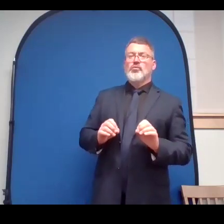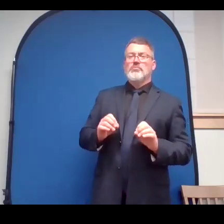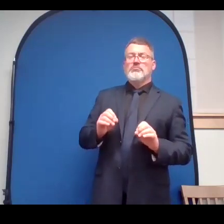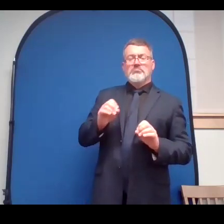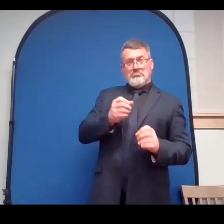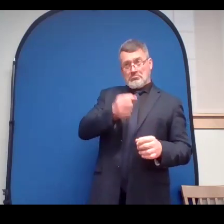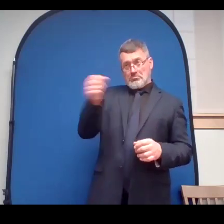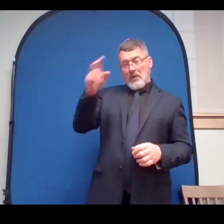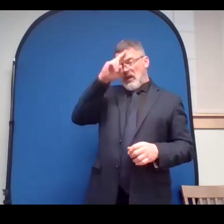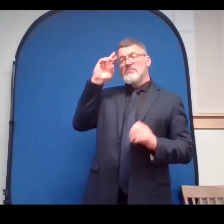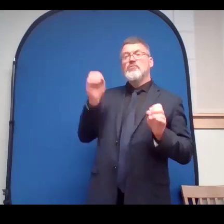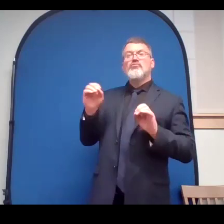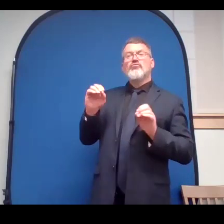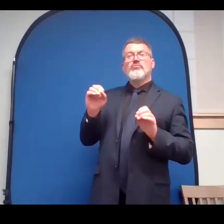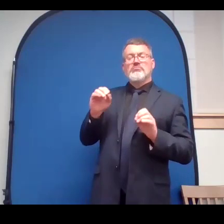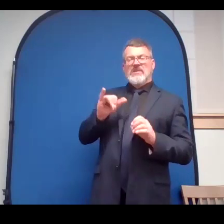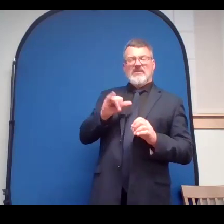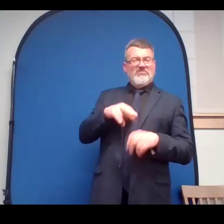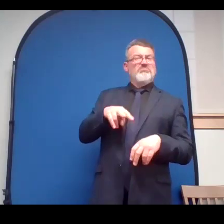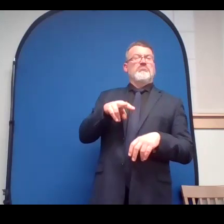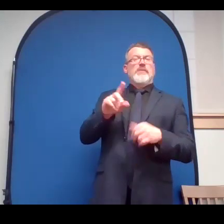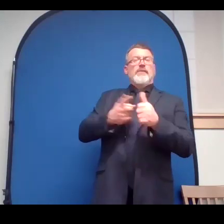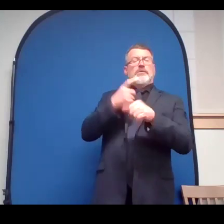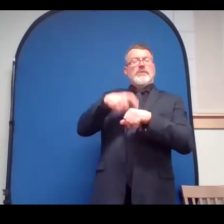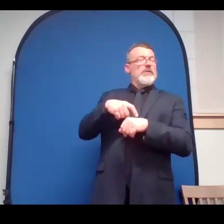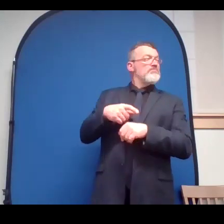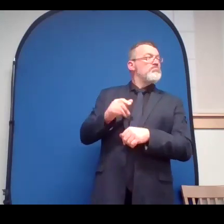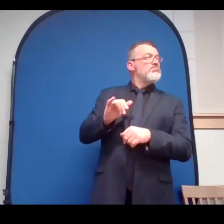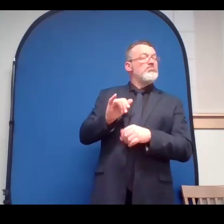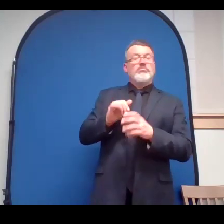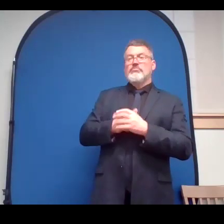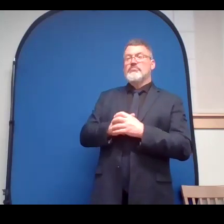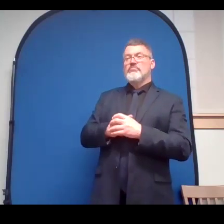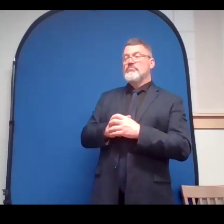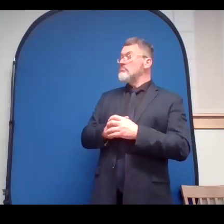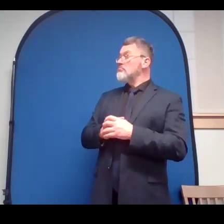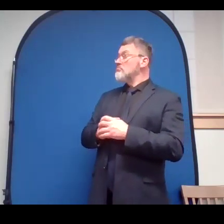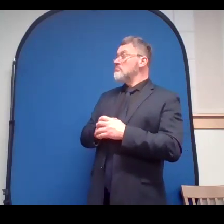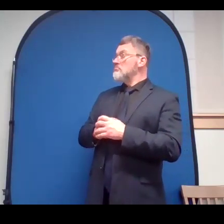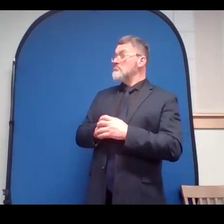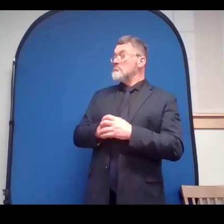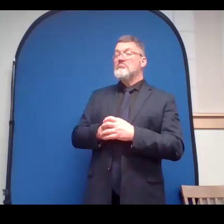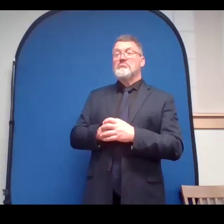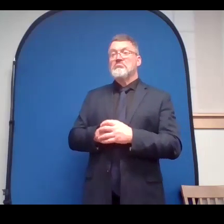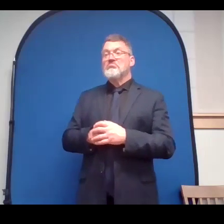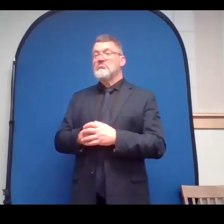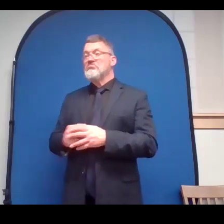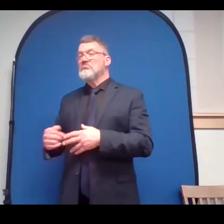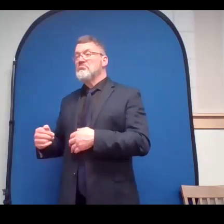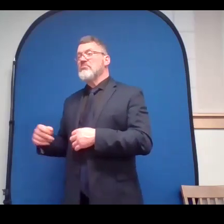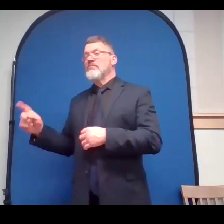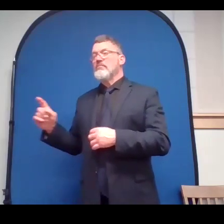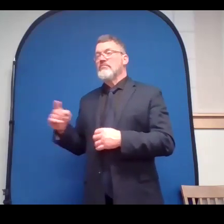the initial that I remembered. And then I confirmed from First Sergeant Mote, but later would receive text